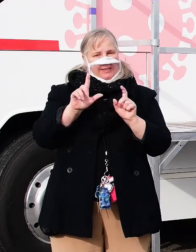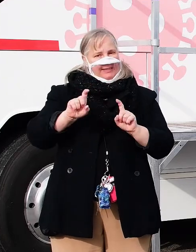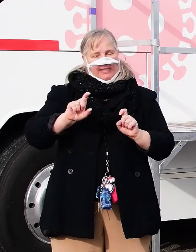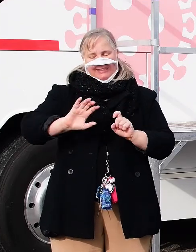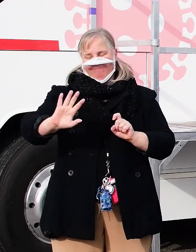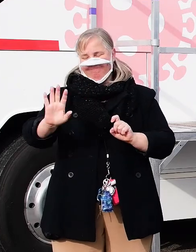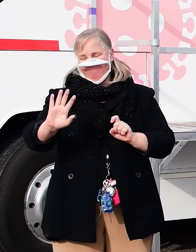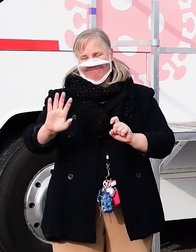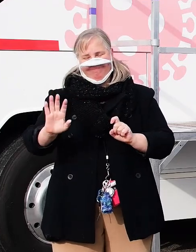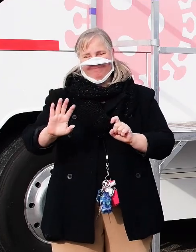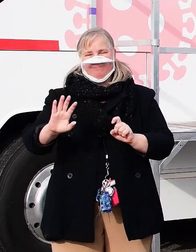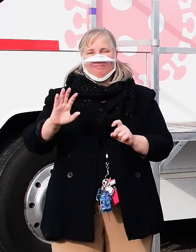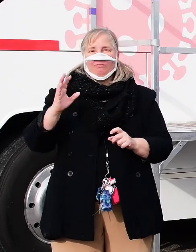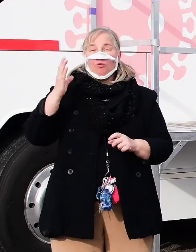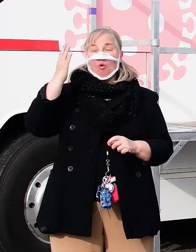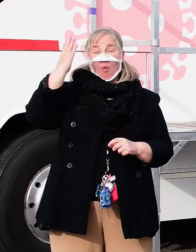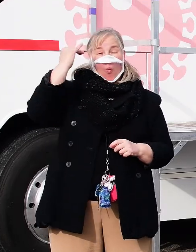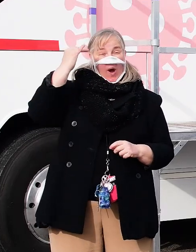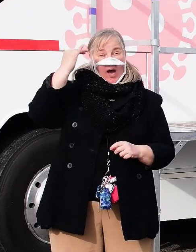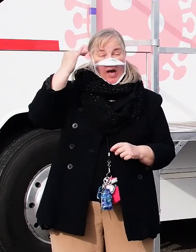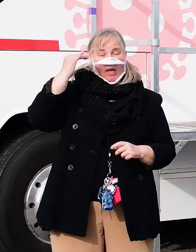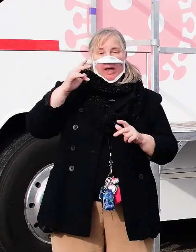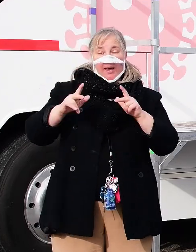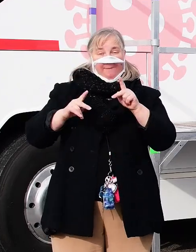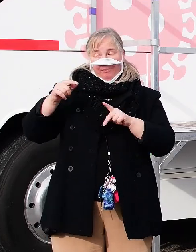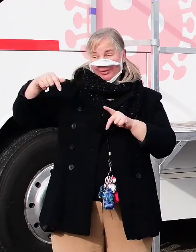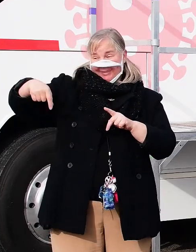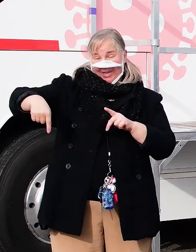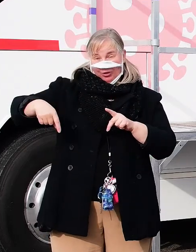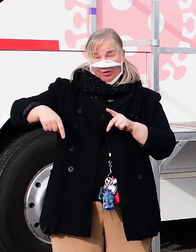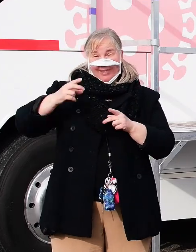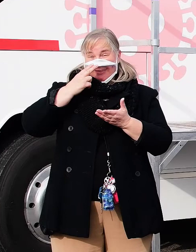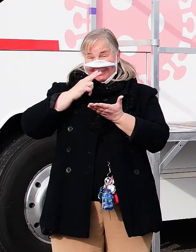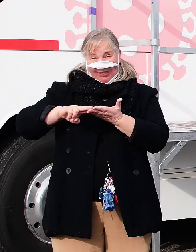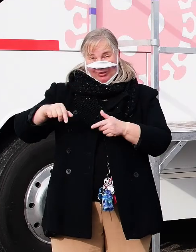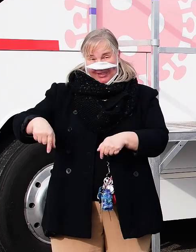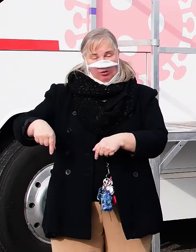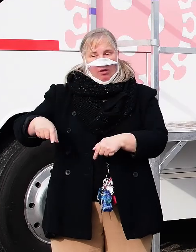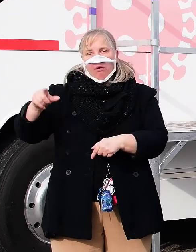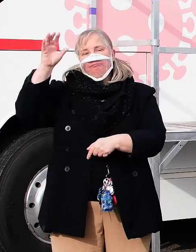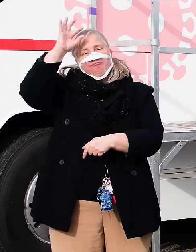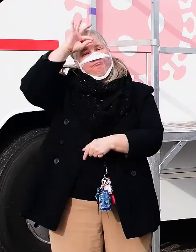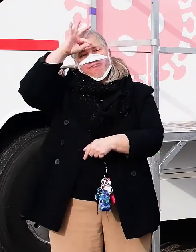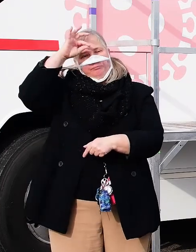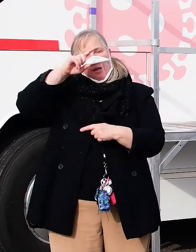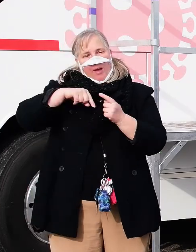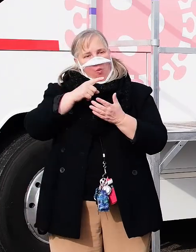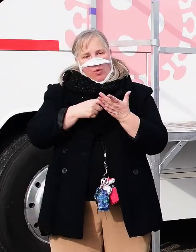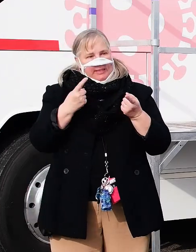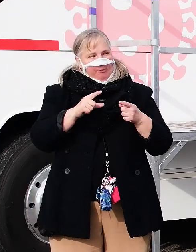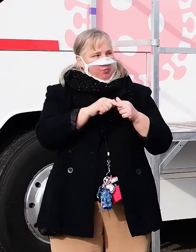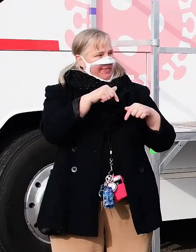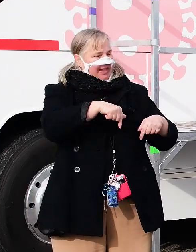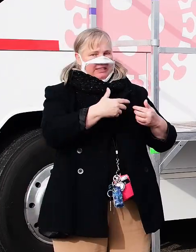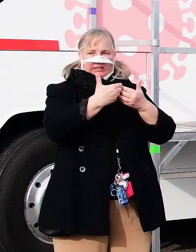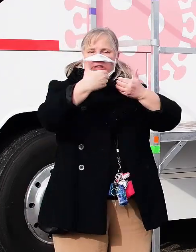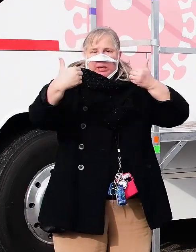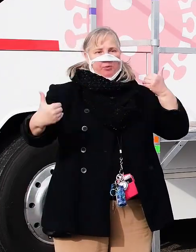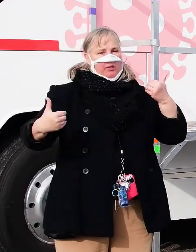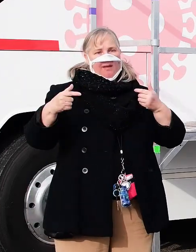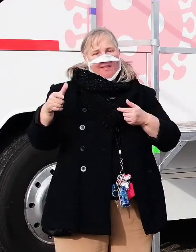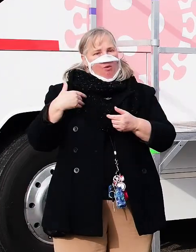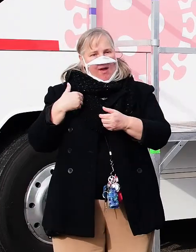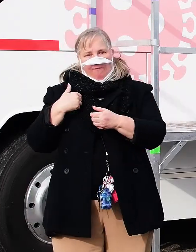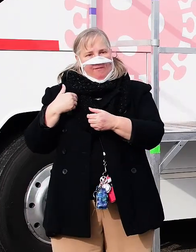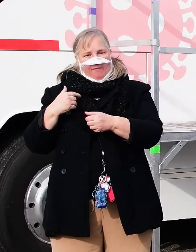testing, the people downstairs and the secretaries and all here do not know much about what's going on with this. They don't have the